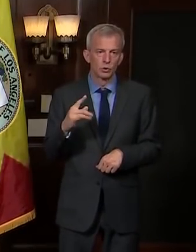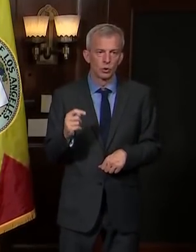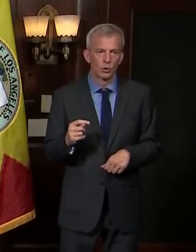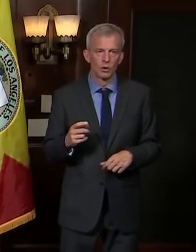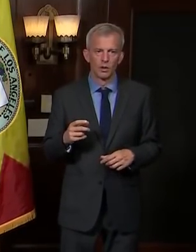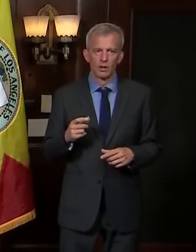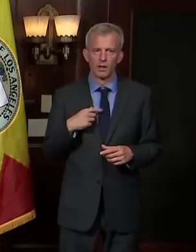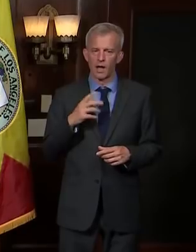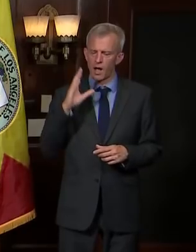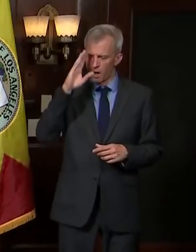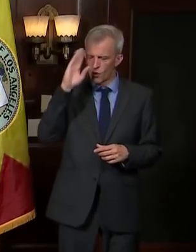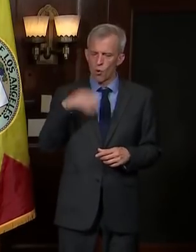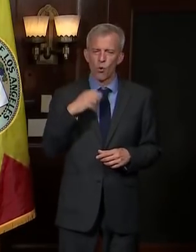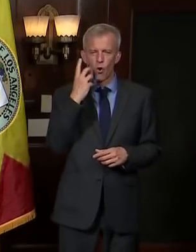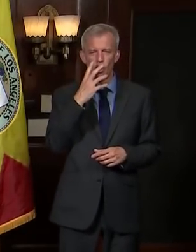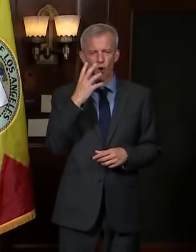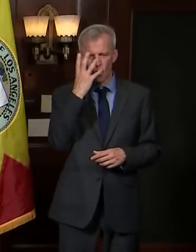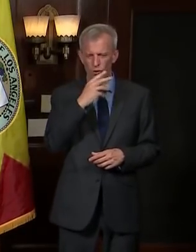kind of cultural